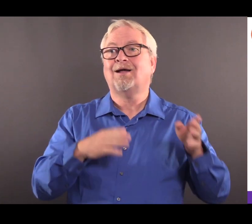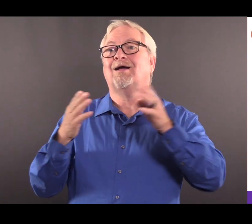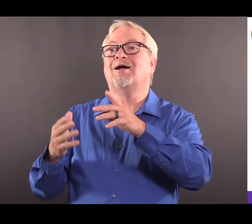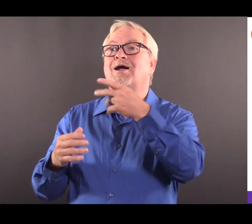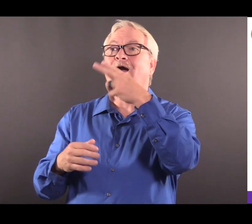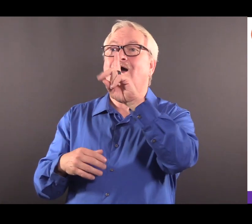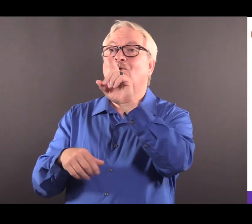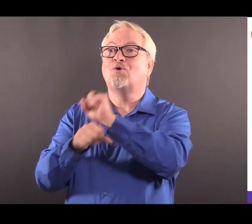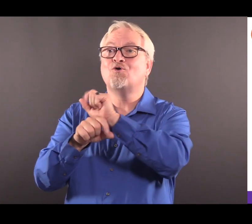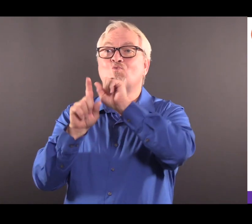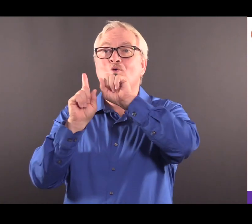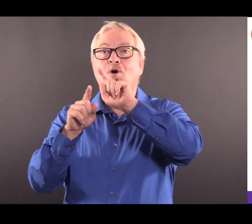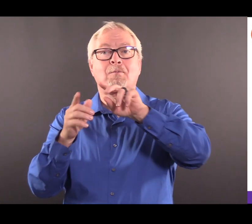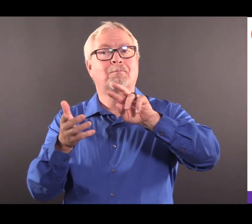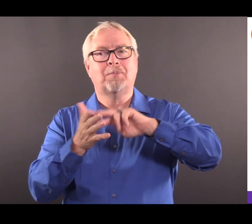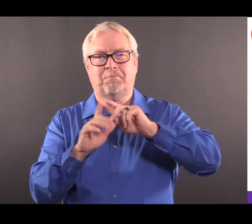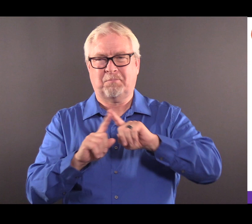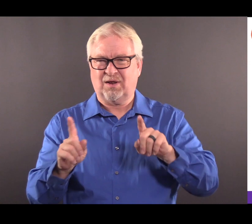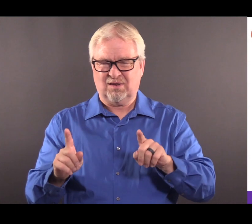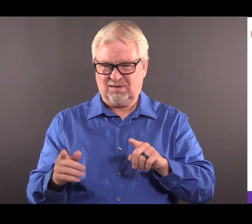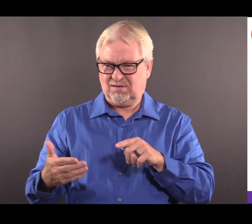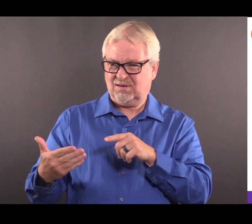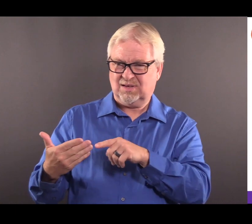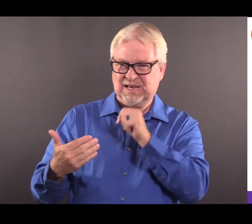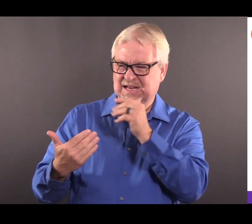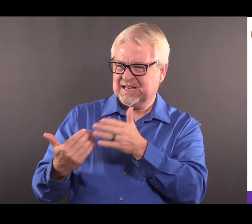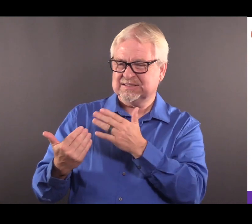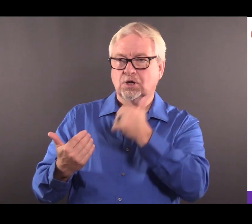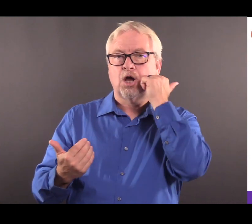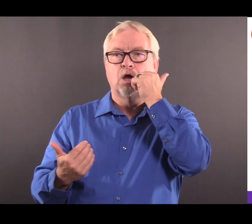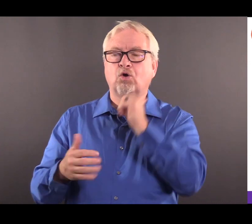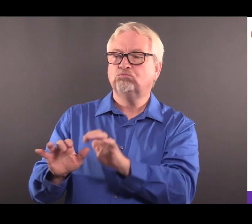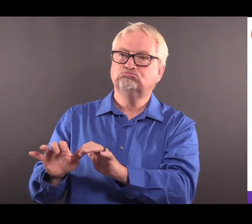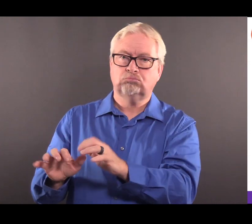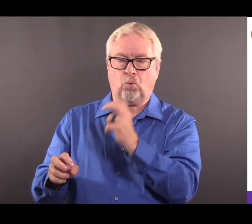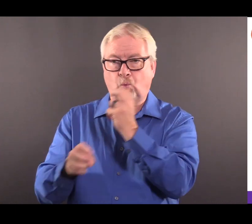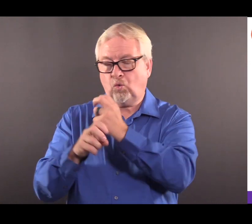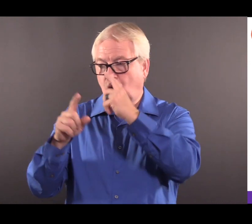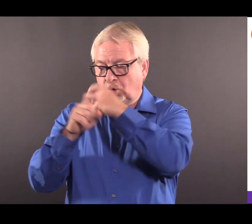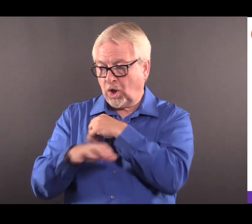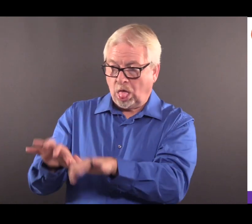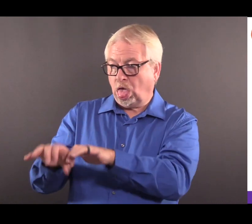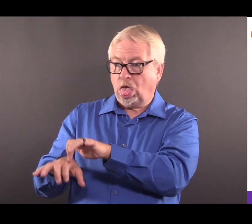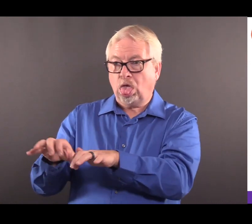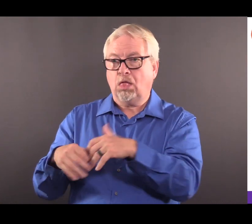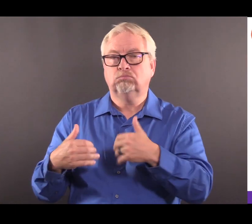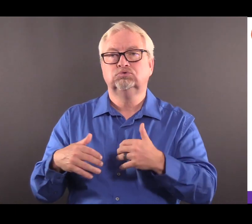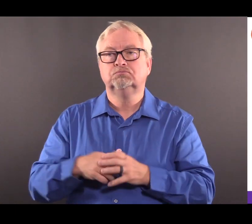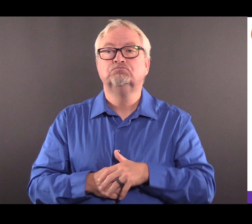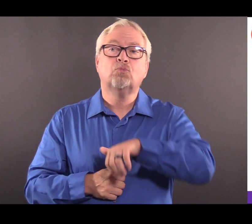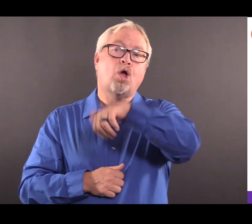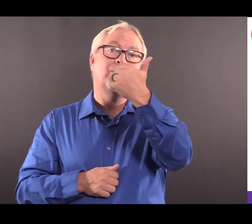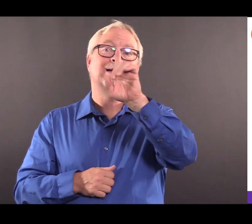work for HUD reporting purposes, but are not practical for other day-to-day work of a